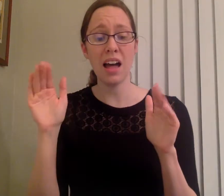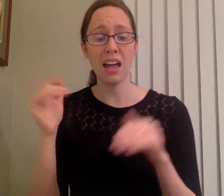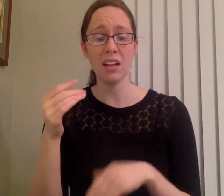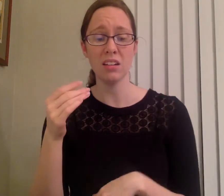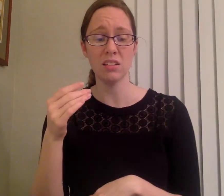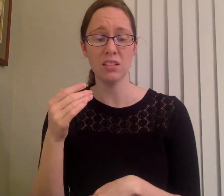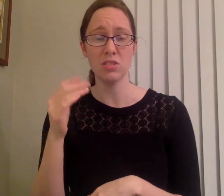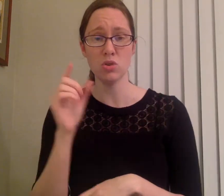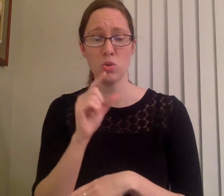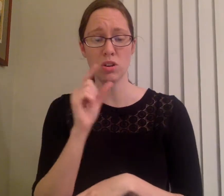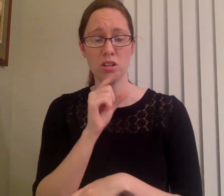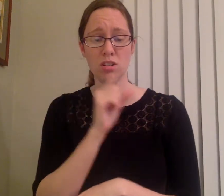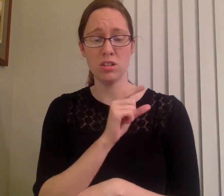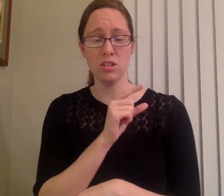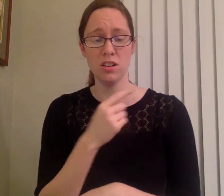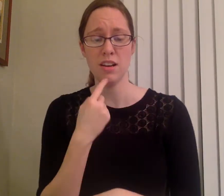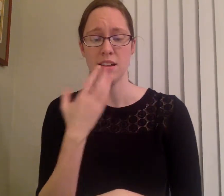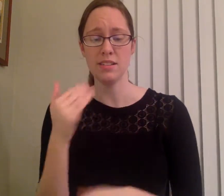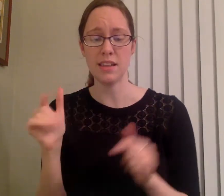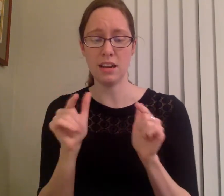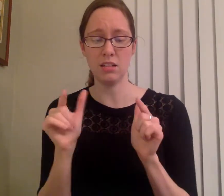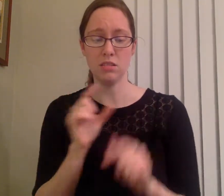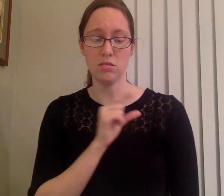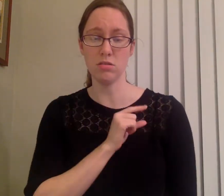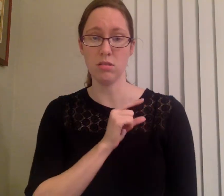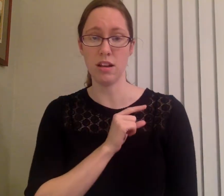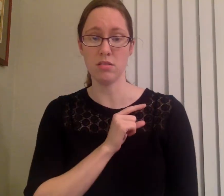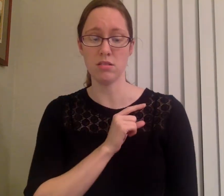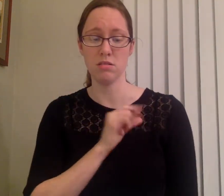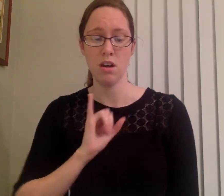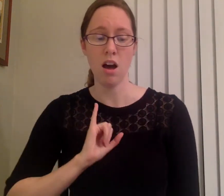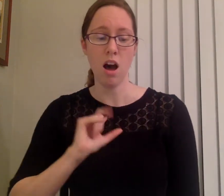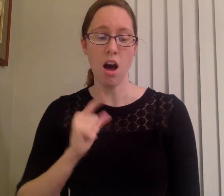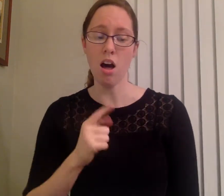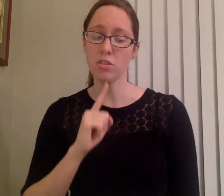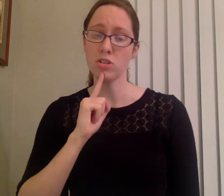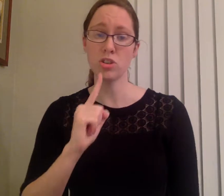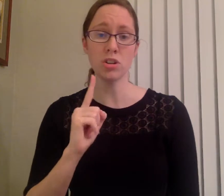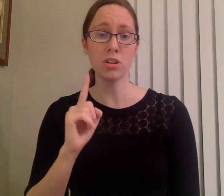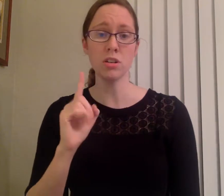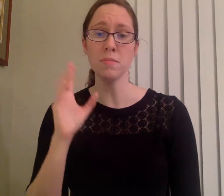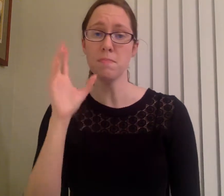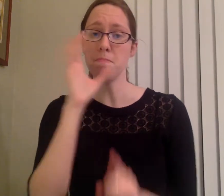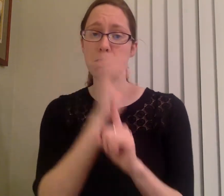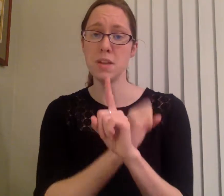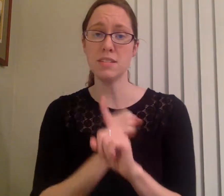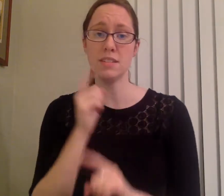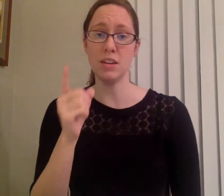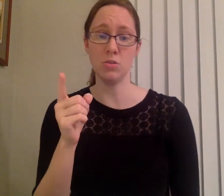Goodbye, George, said Little Grunt. I'll sure miss you.